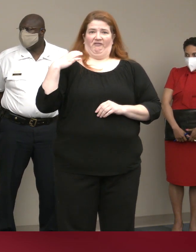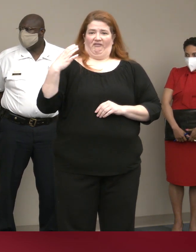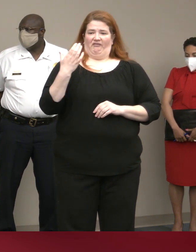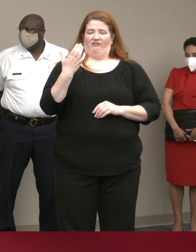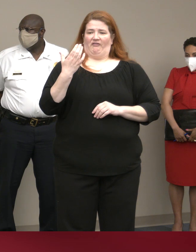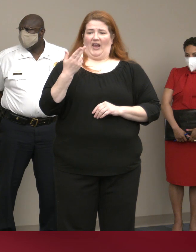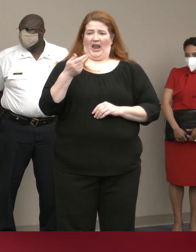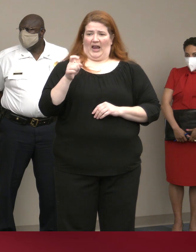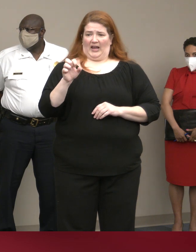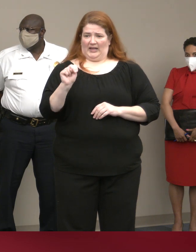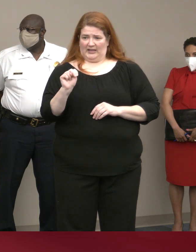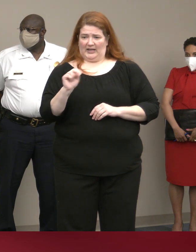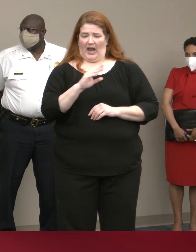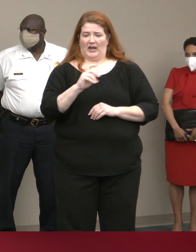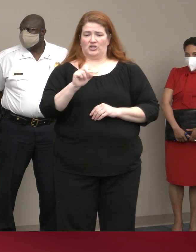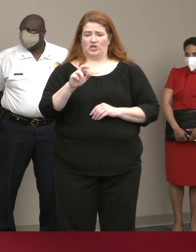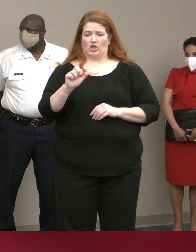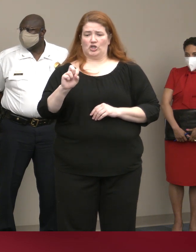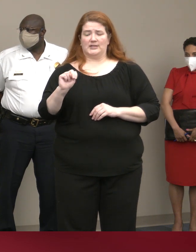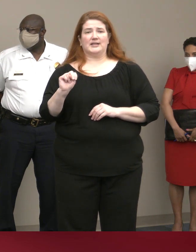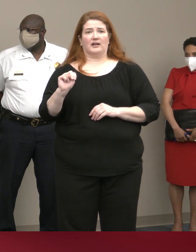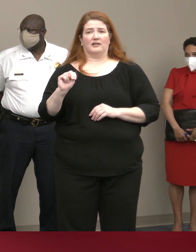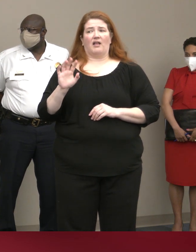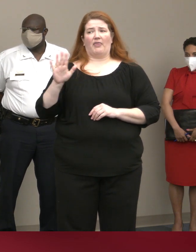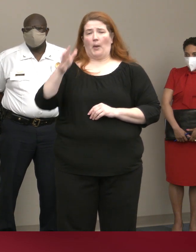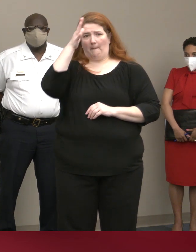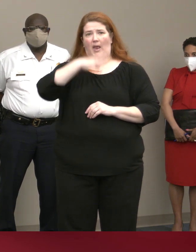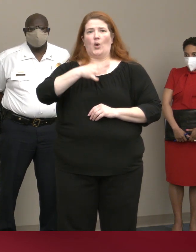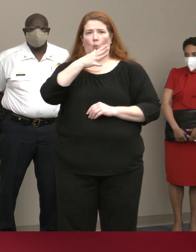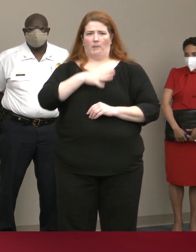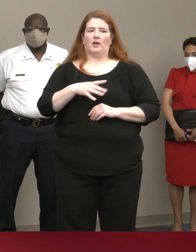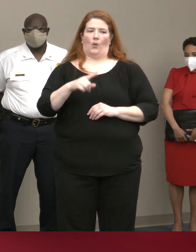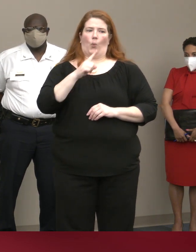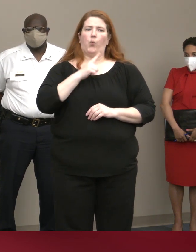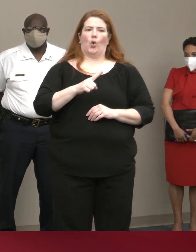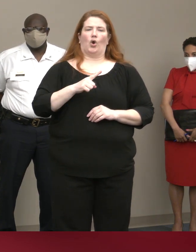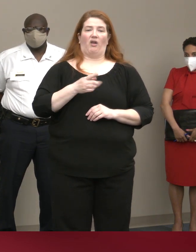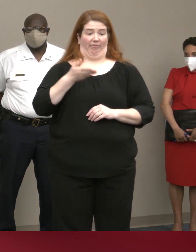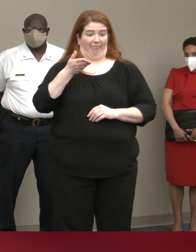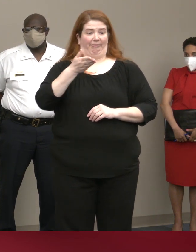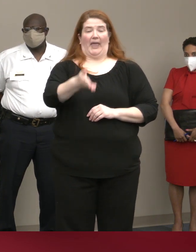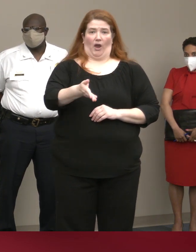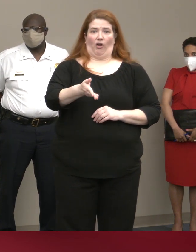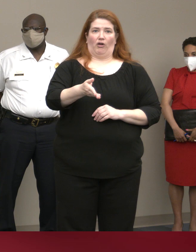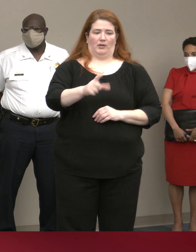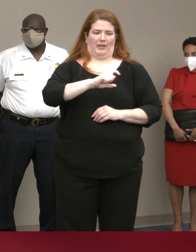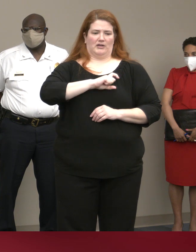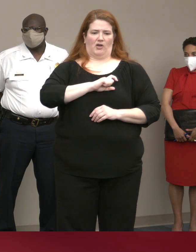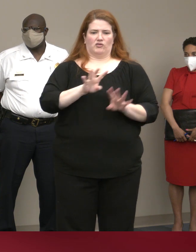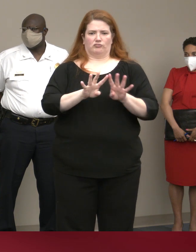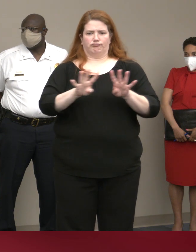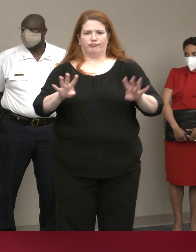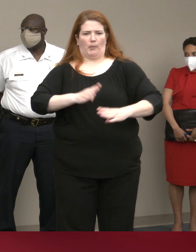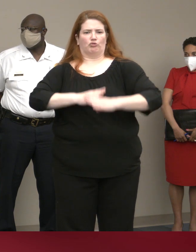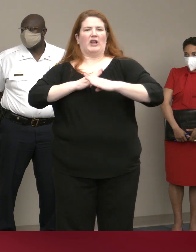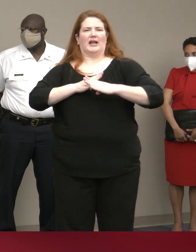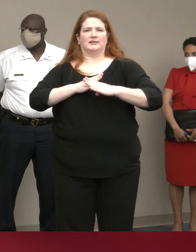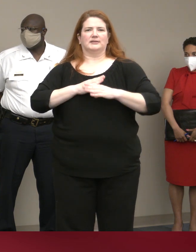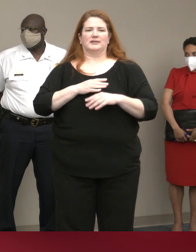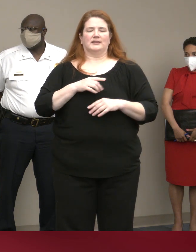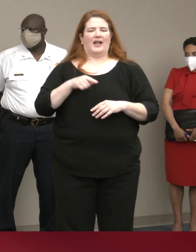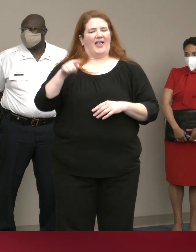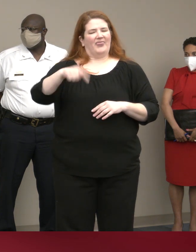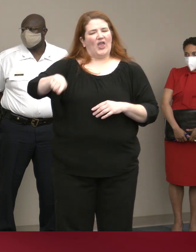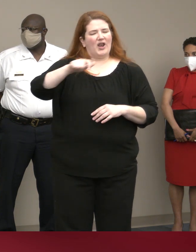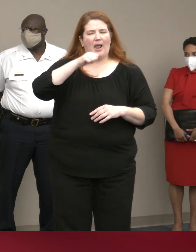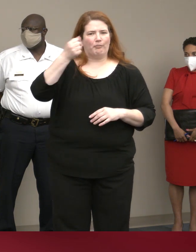Chief Jenkerson, whose men and women were on the front lines of this, I won't call it a protest. They were